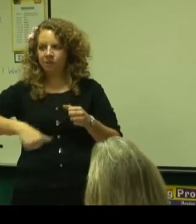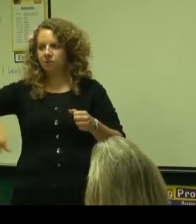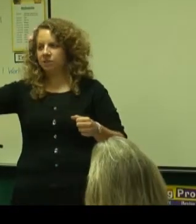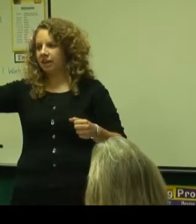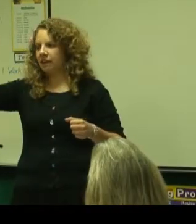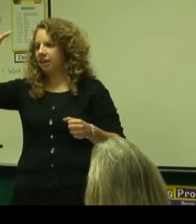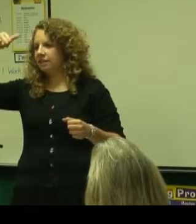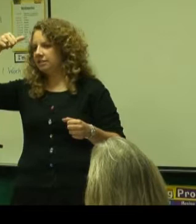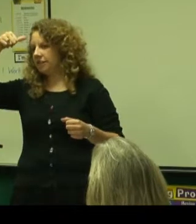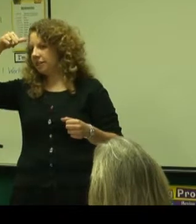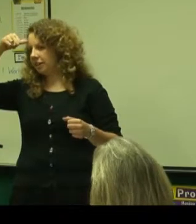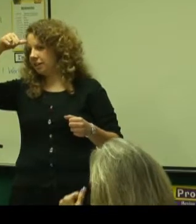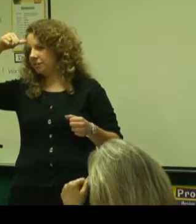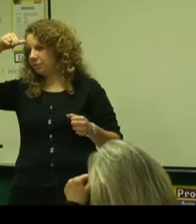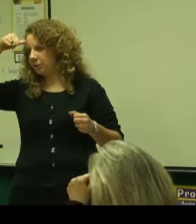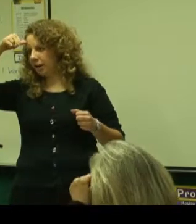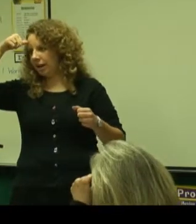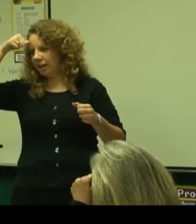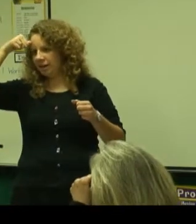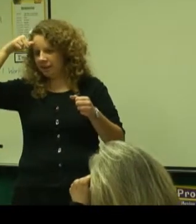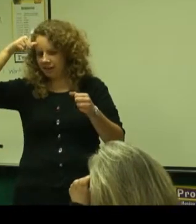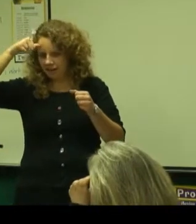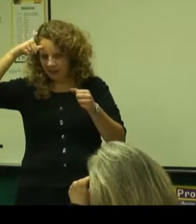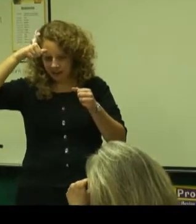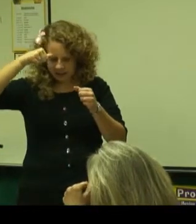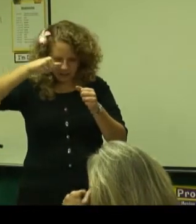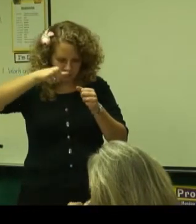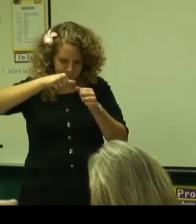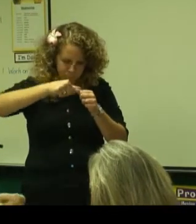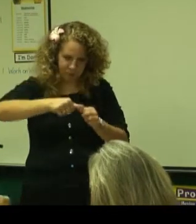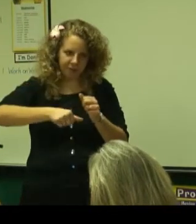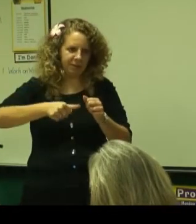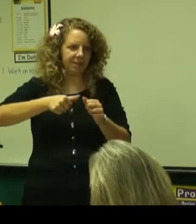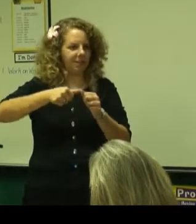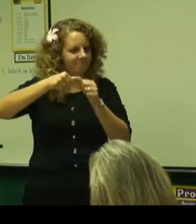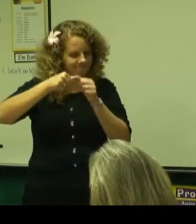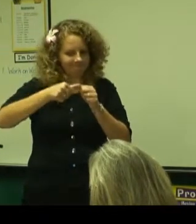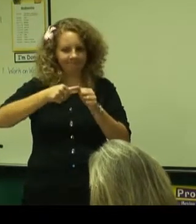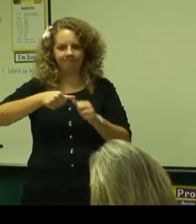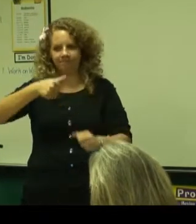So it's like taking it from your head and like putting it right there.